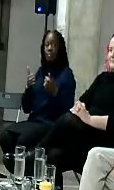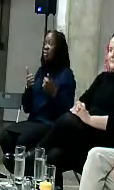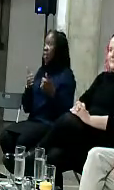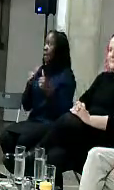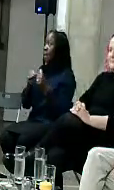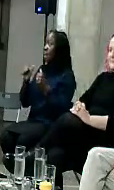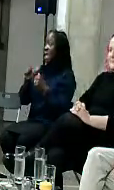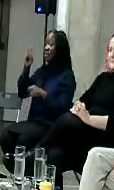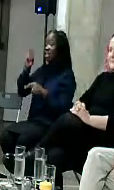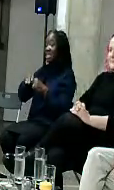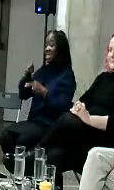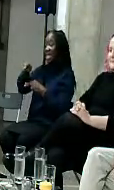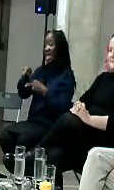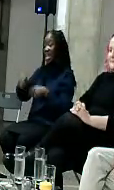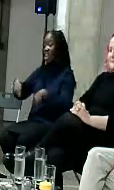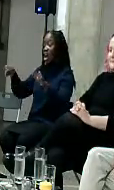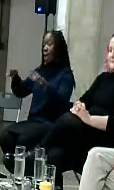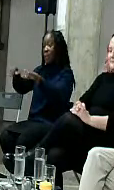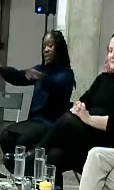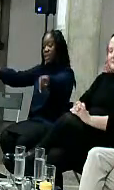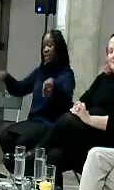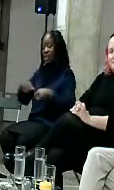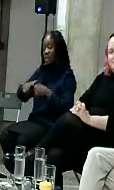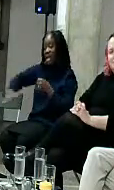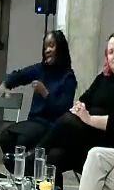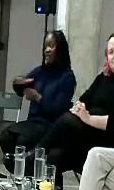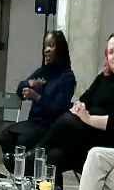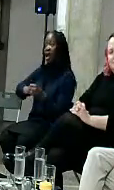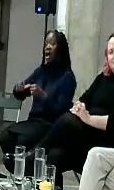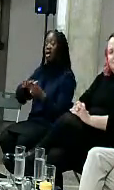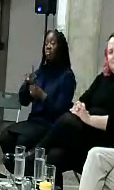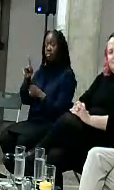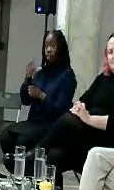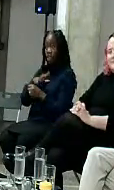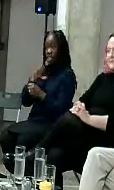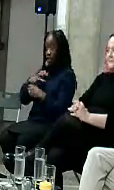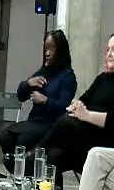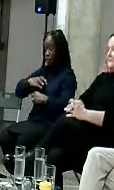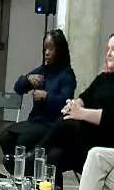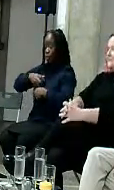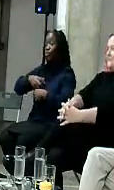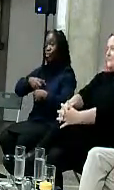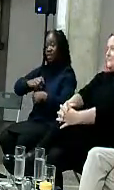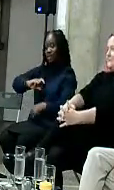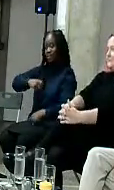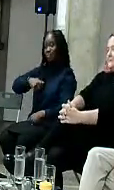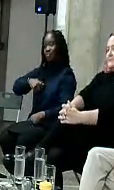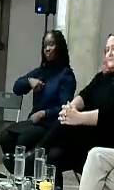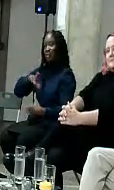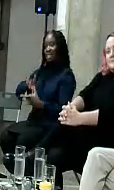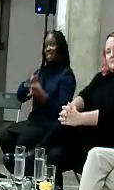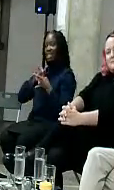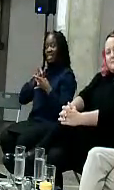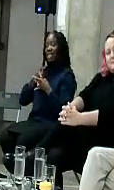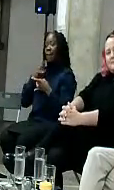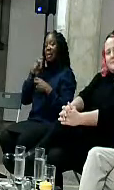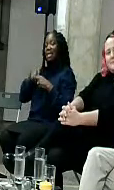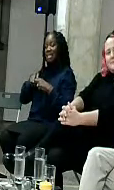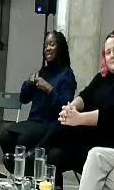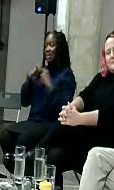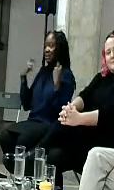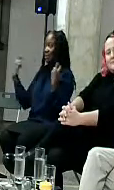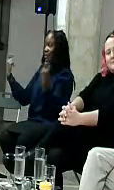this carpeted area. So if you need to adjust to that, please make sure that you're kind of seated in that